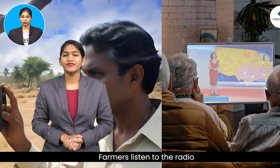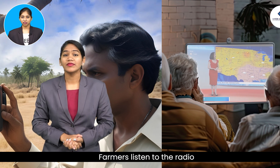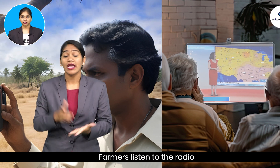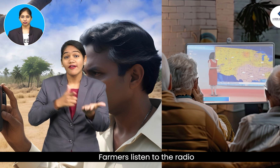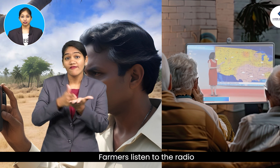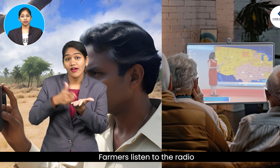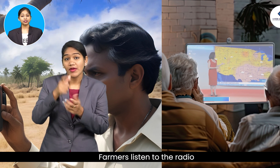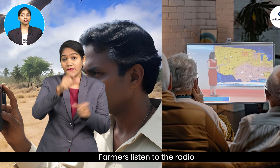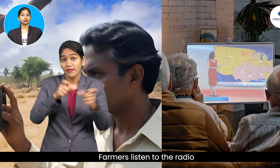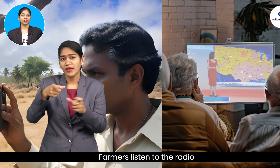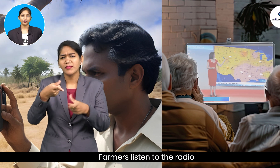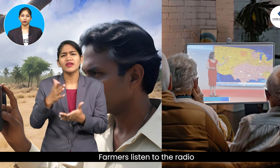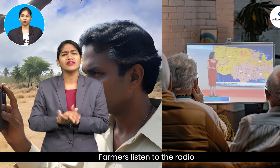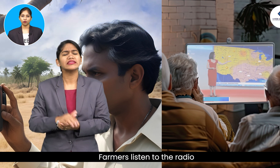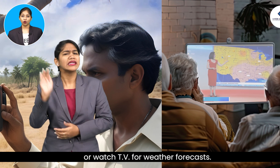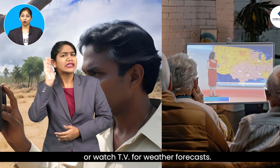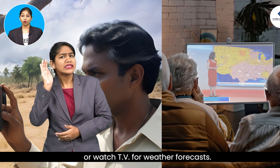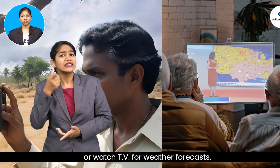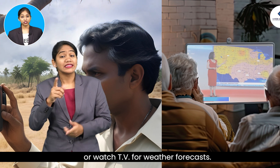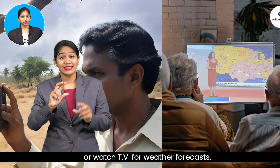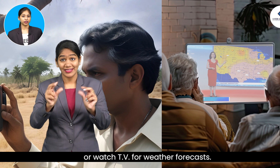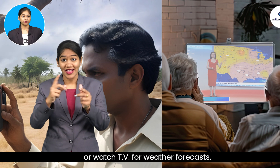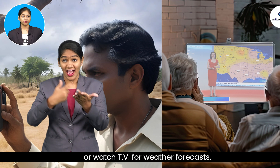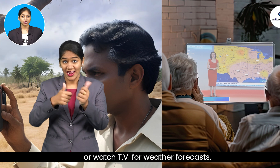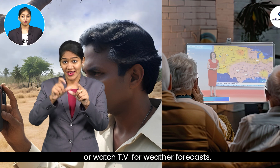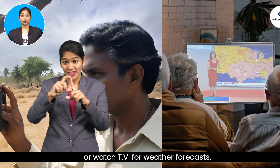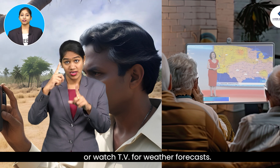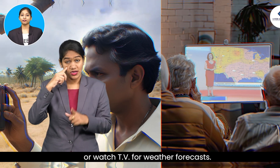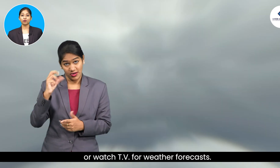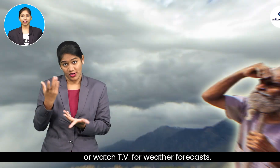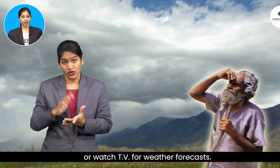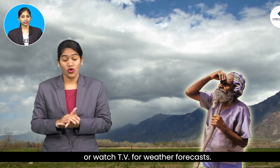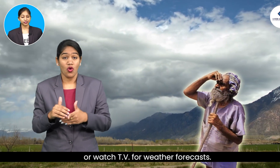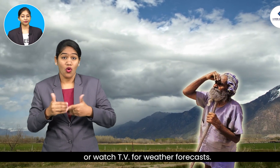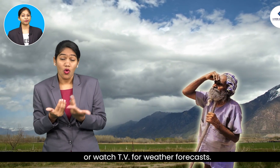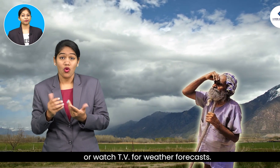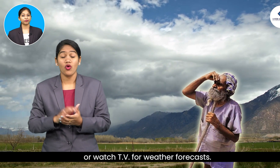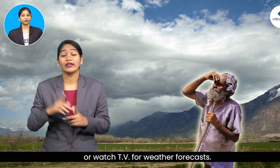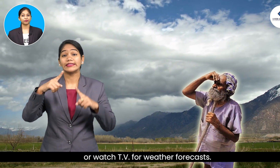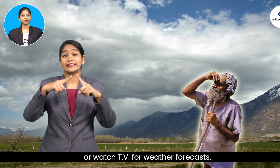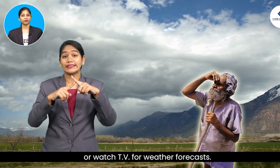Farmers Listen to the radio Or watch TV For weather forecasts